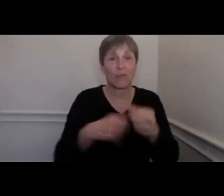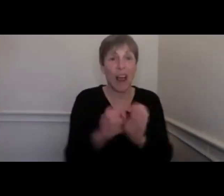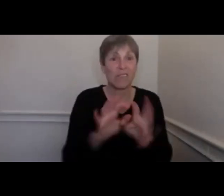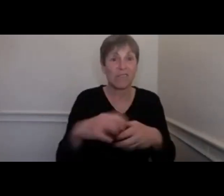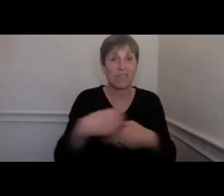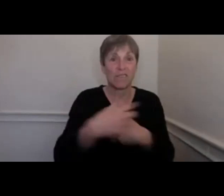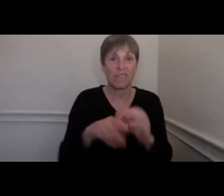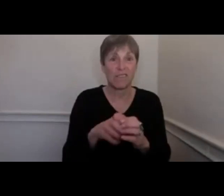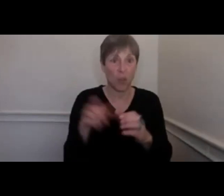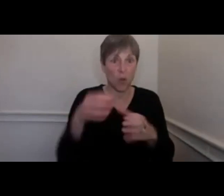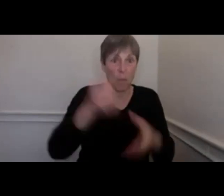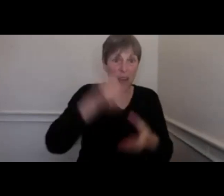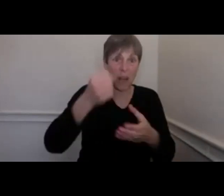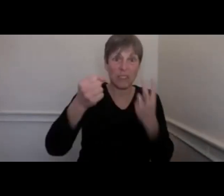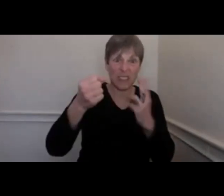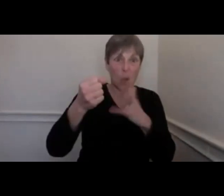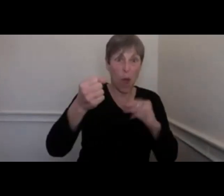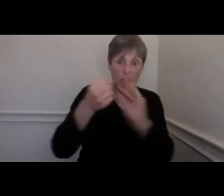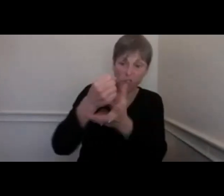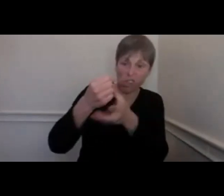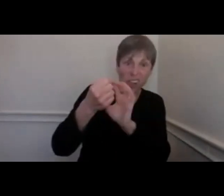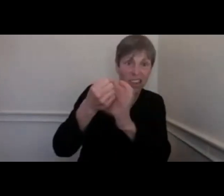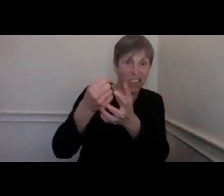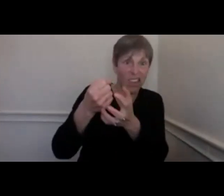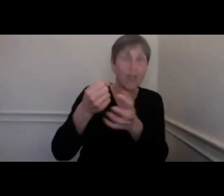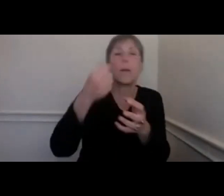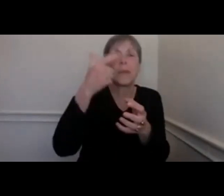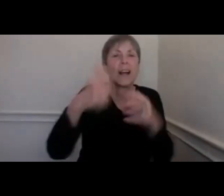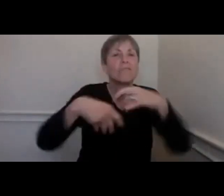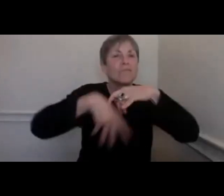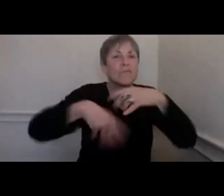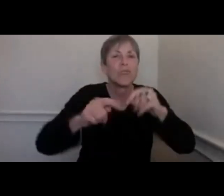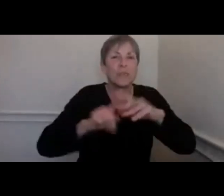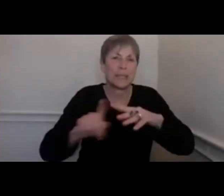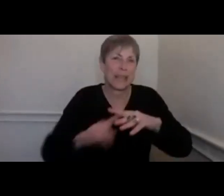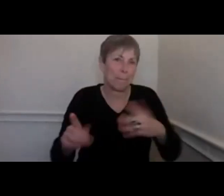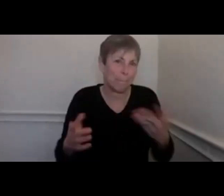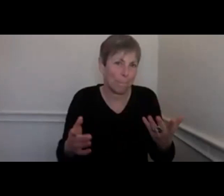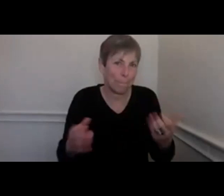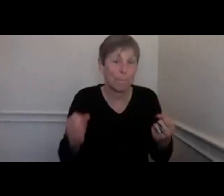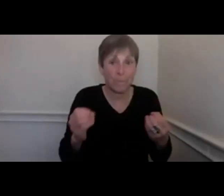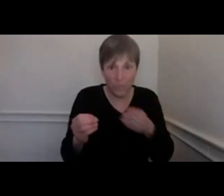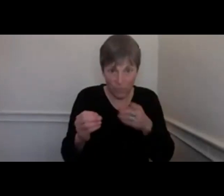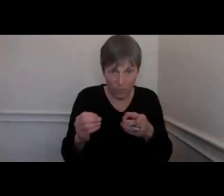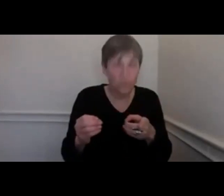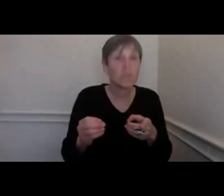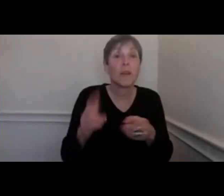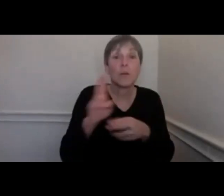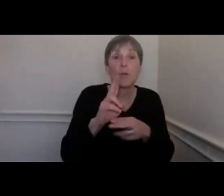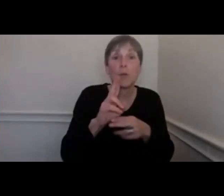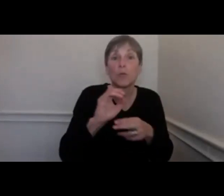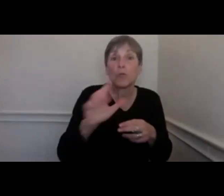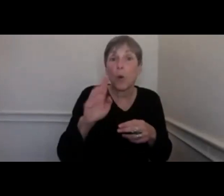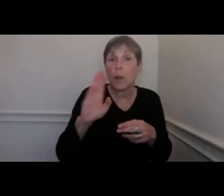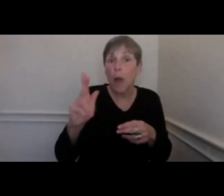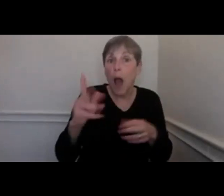to effectively get out of the container. And so, yes, the larger, if you use a soil block, they're not